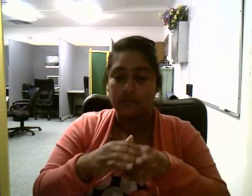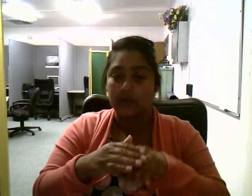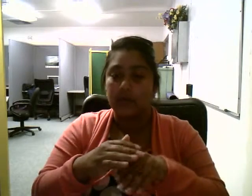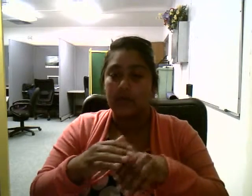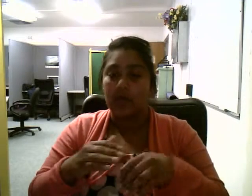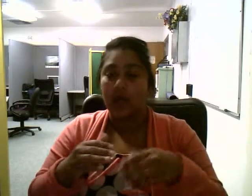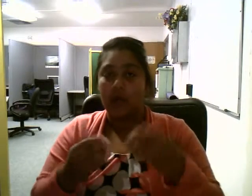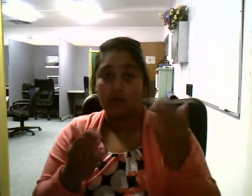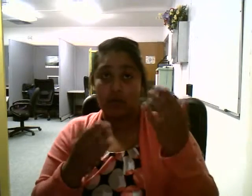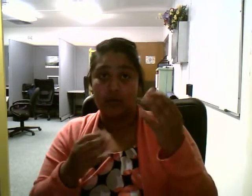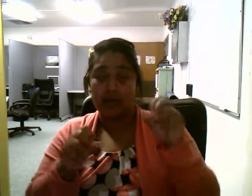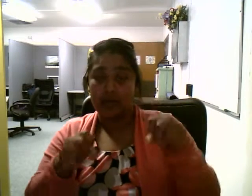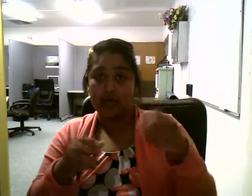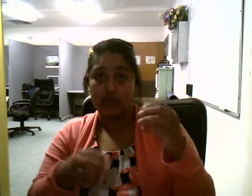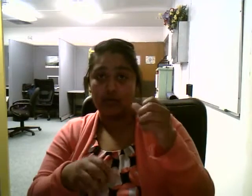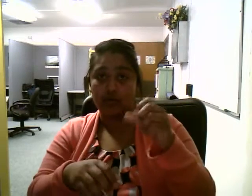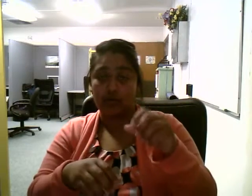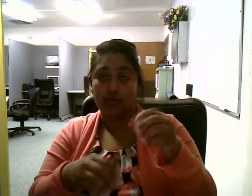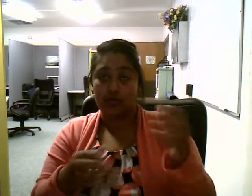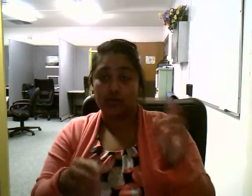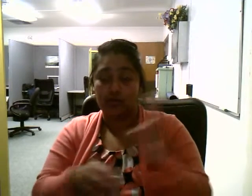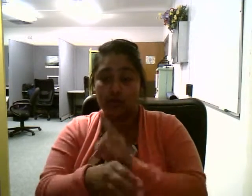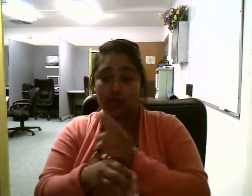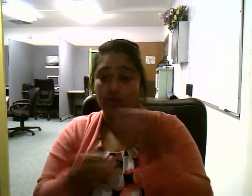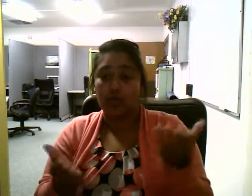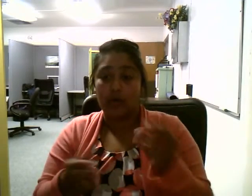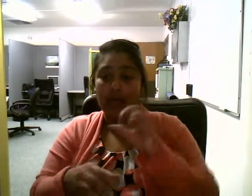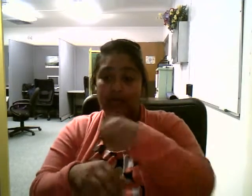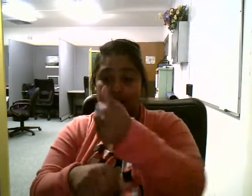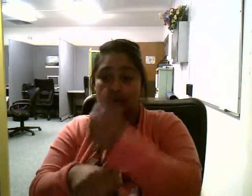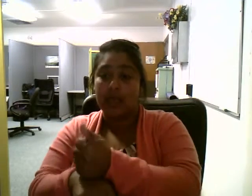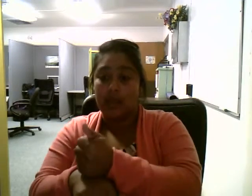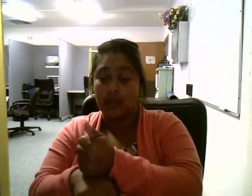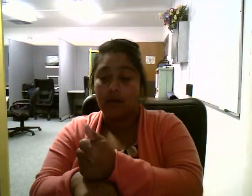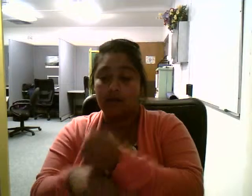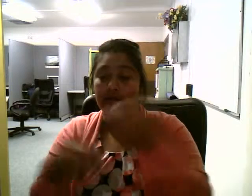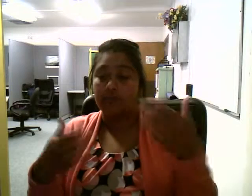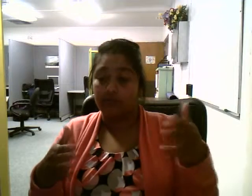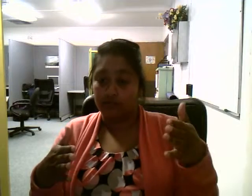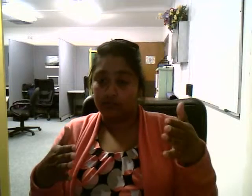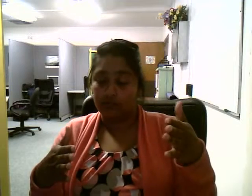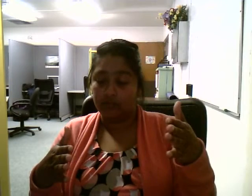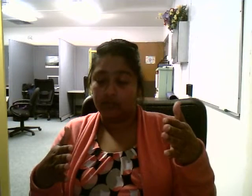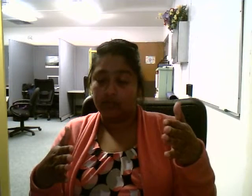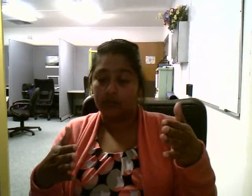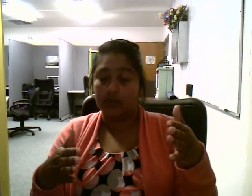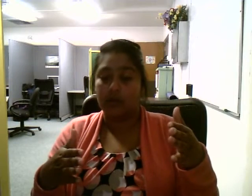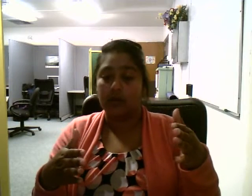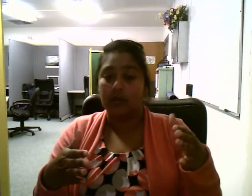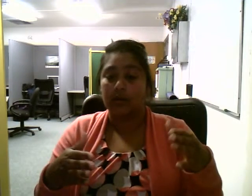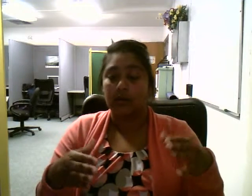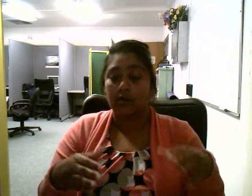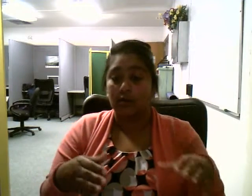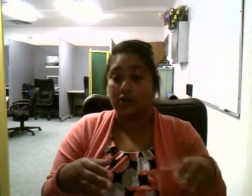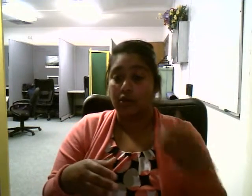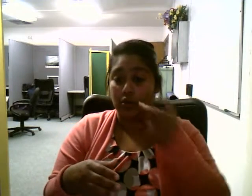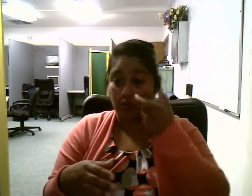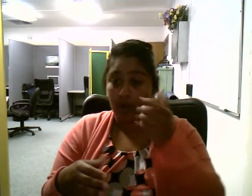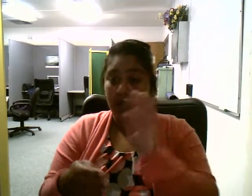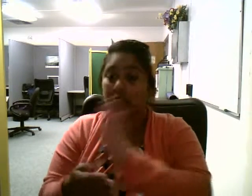what I've already set up. So anyway, you're going to use your evening time to watch some videos about some